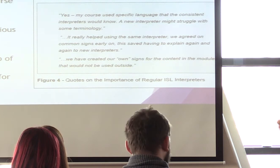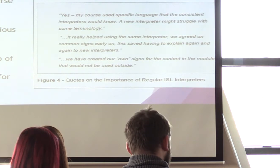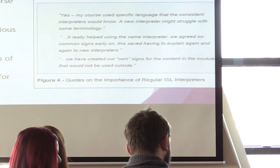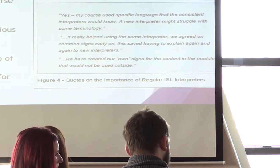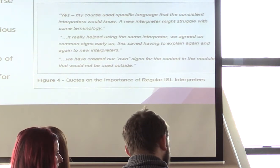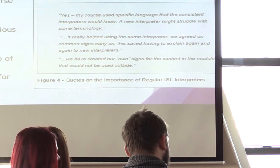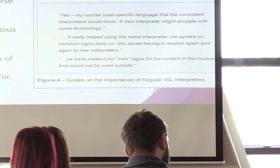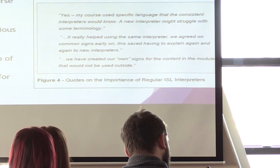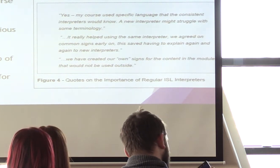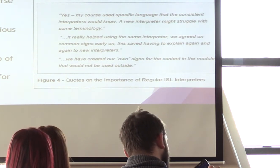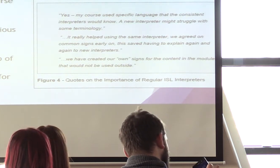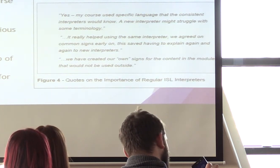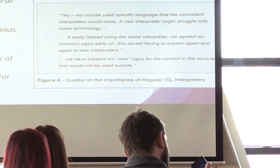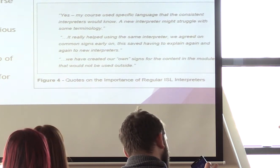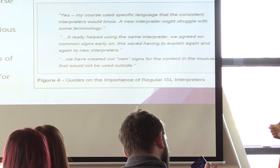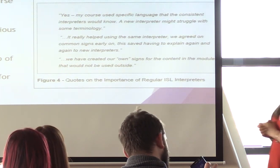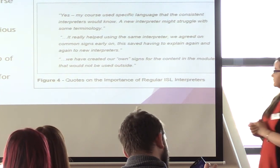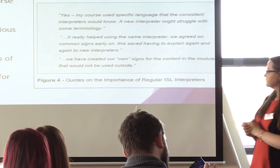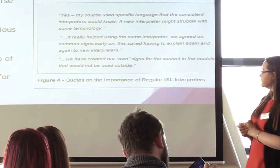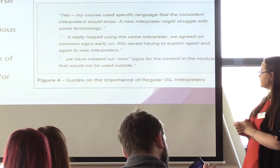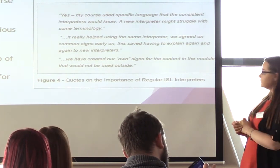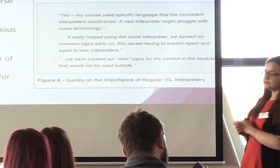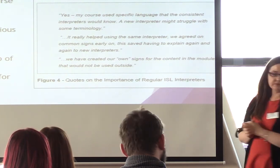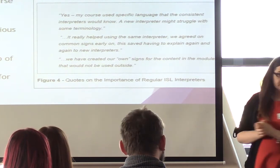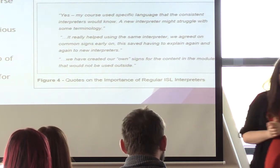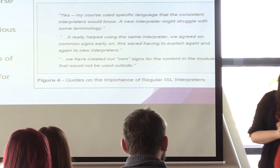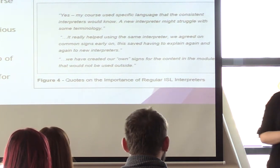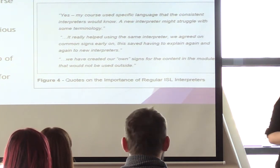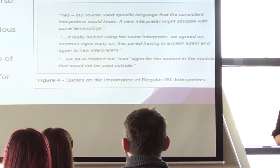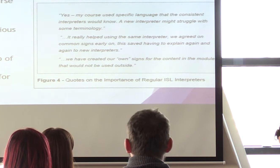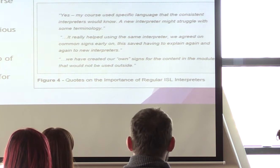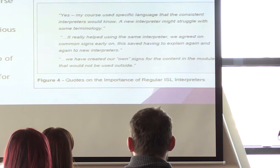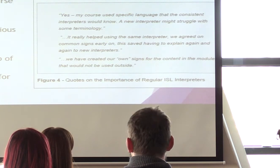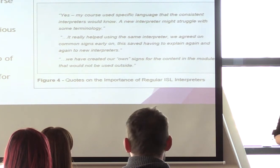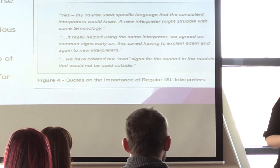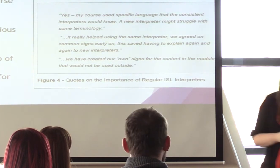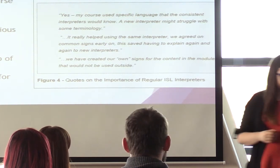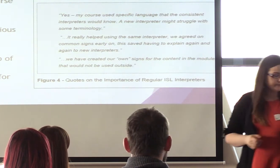created our own signs for the content in the module that would not be used outside."